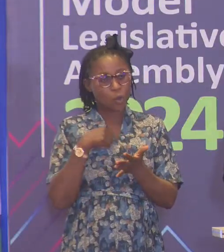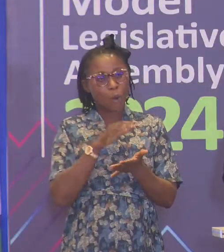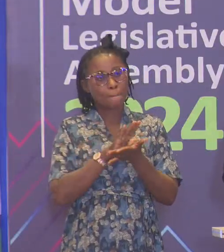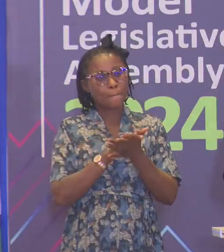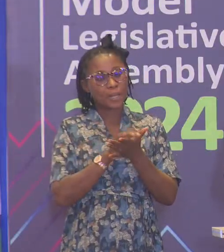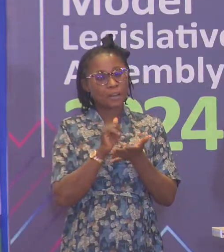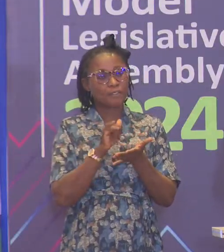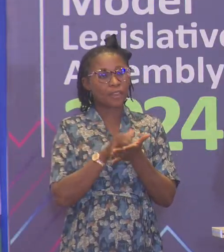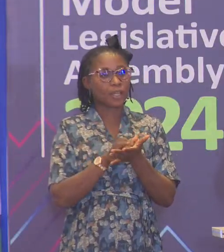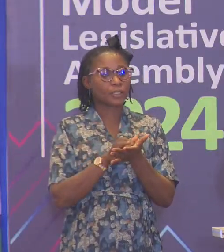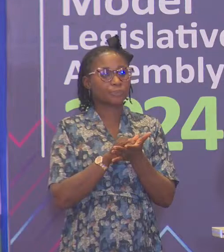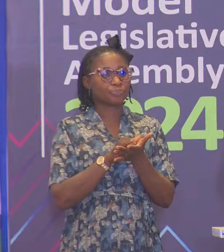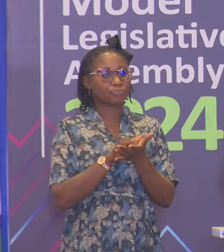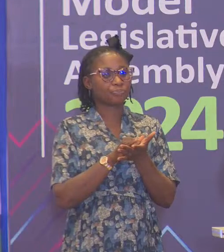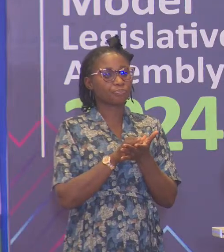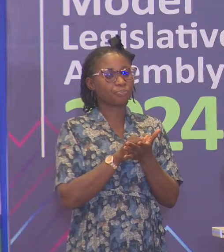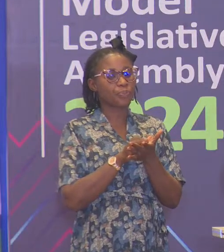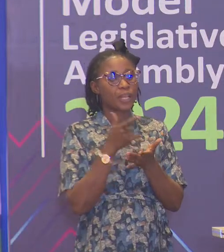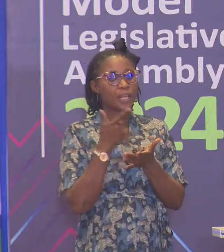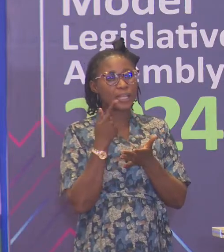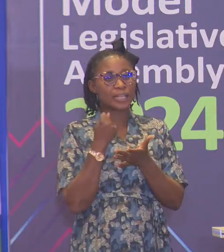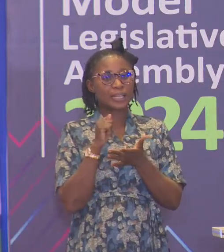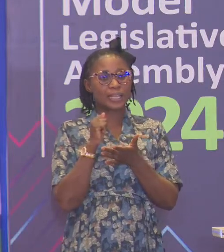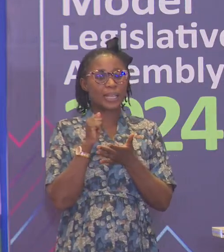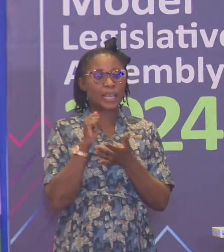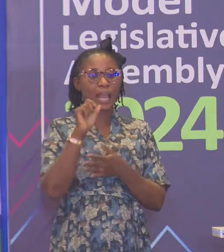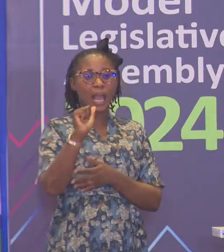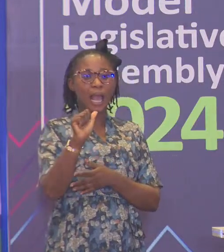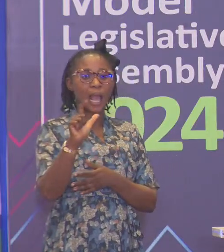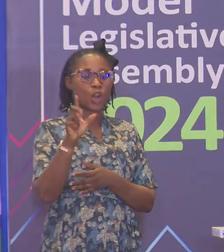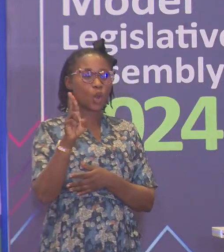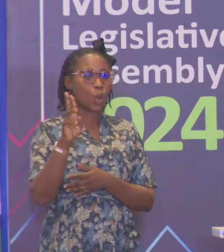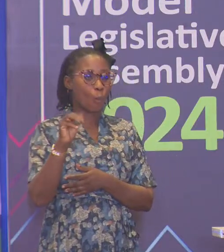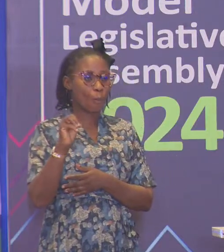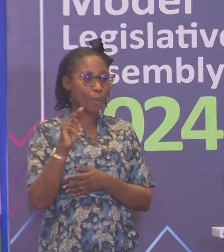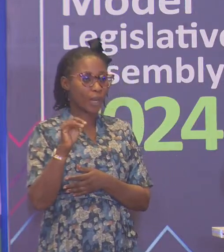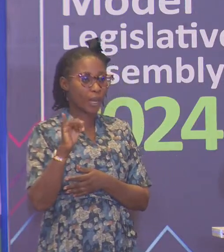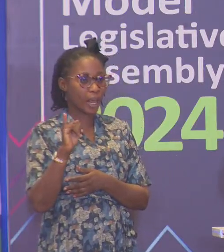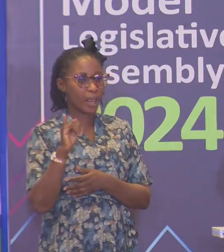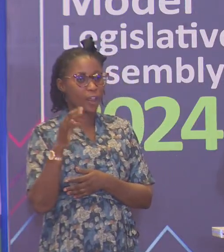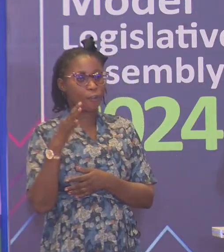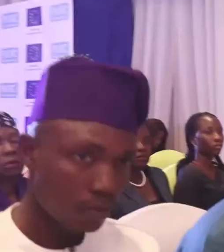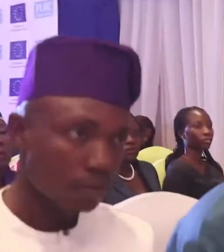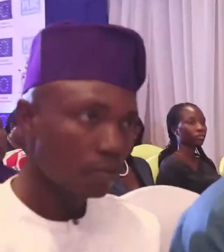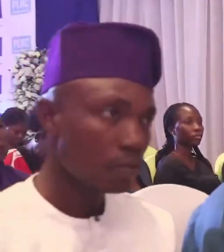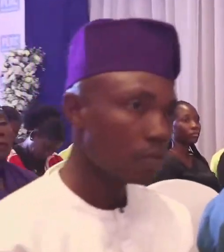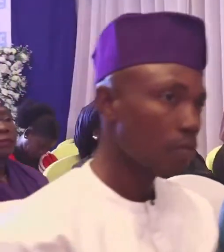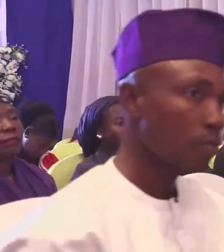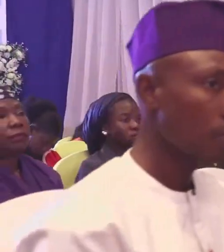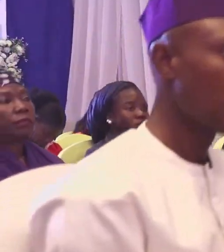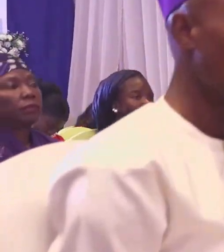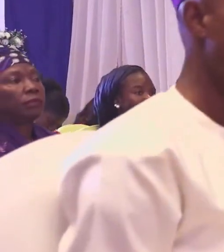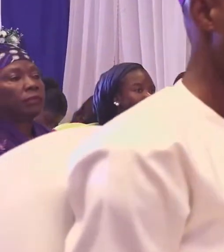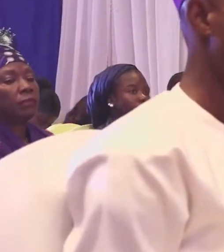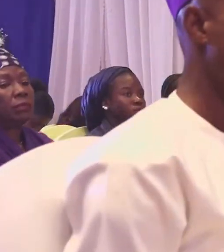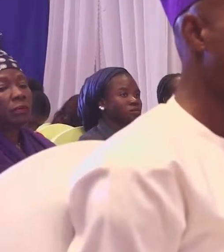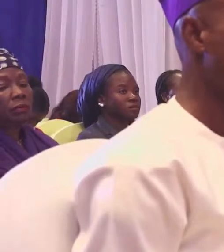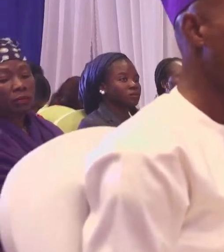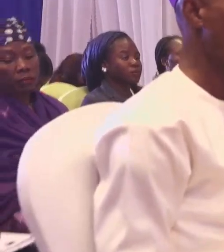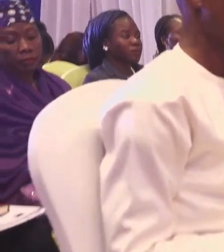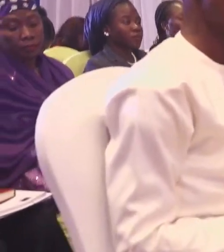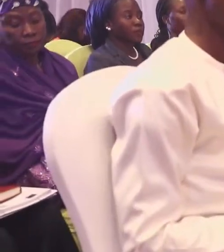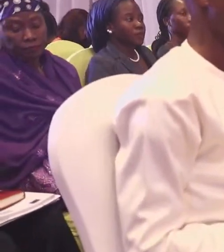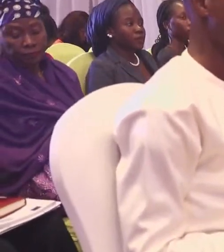that the alumni of this program will go into the